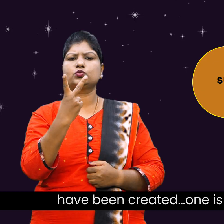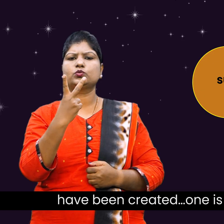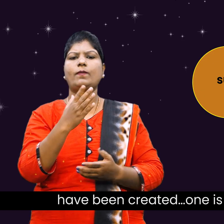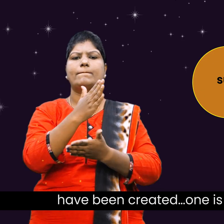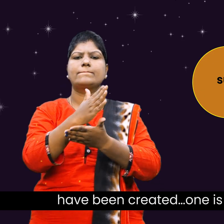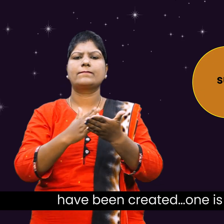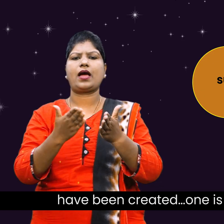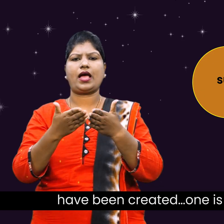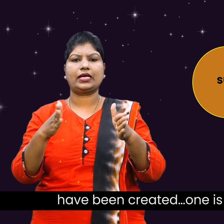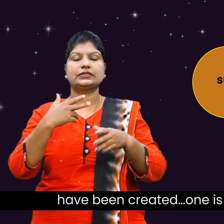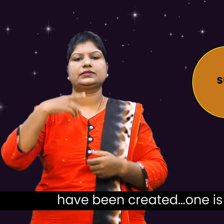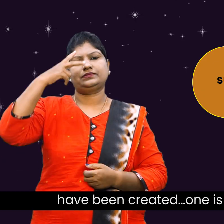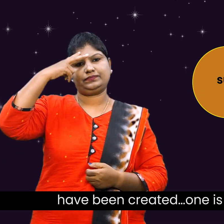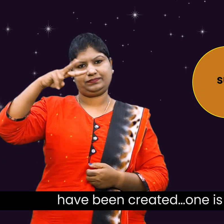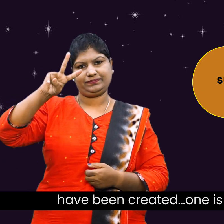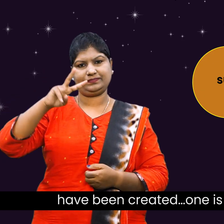created.